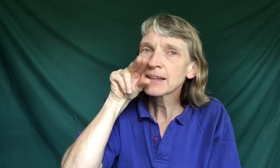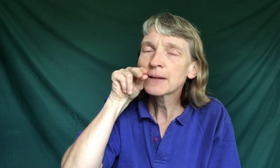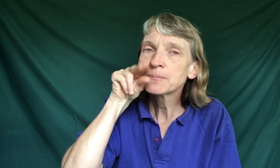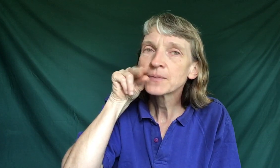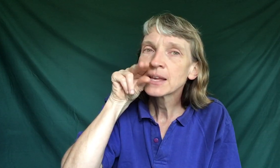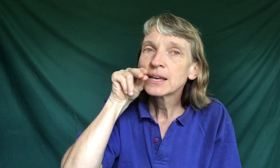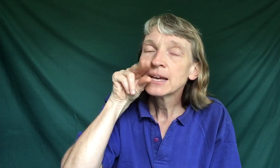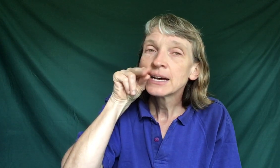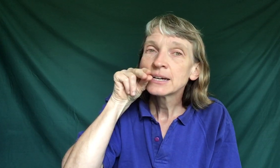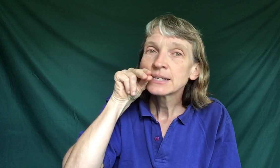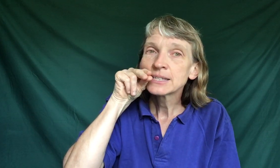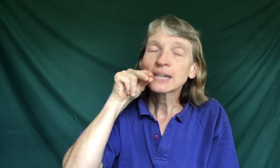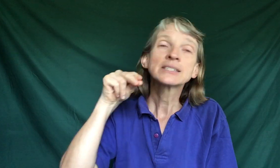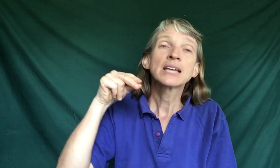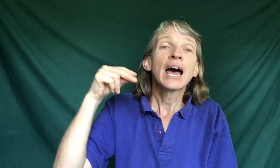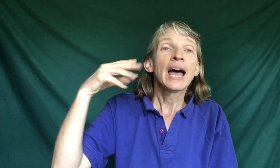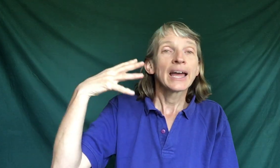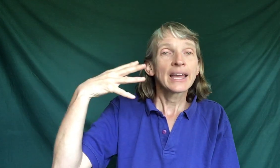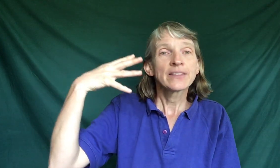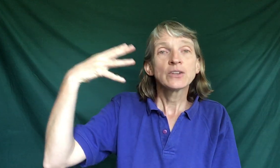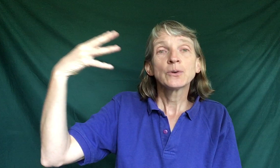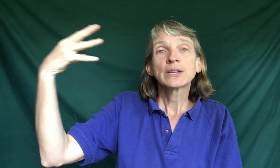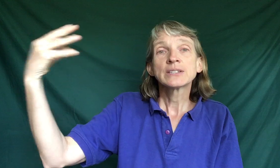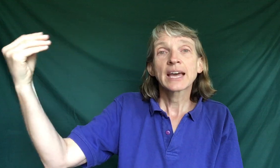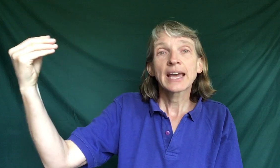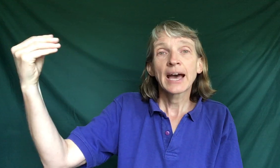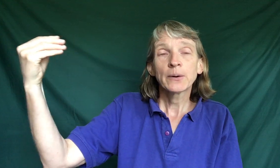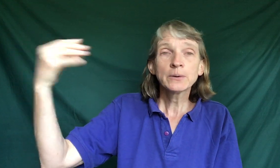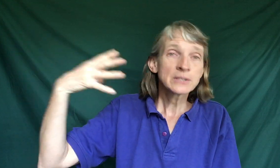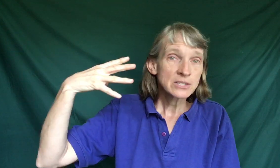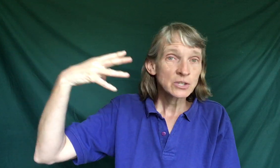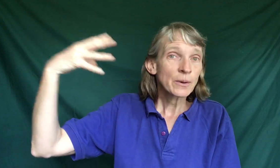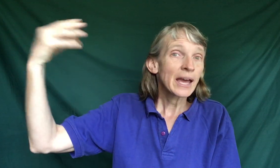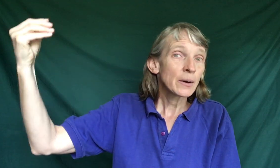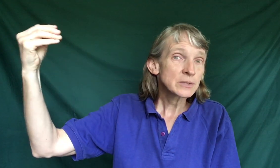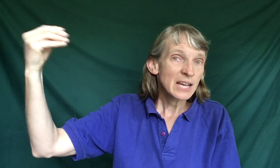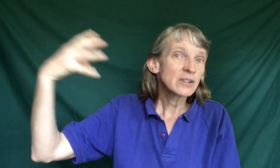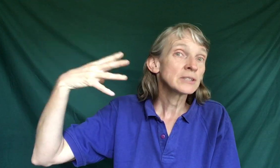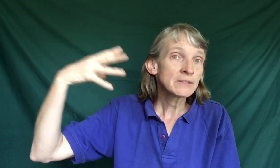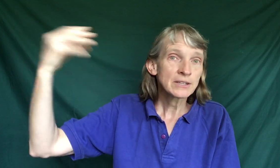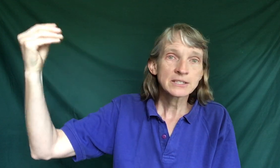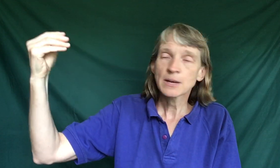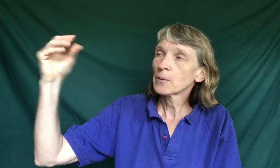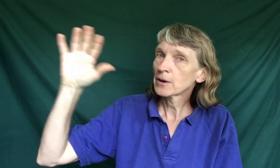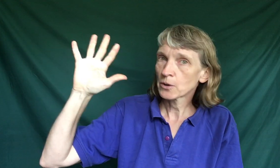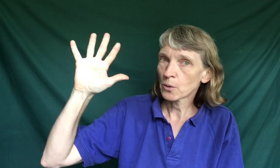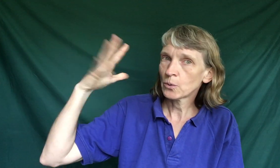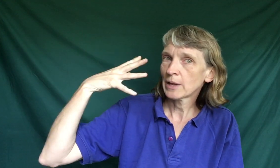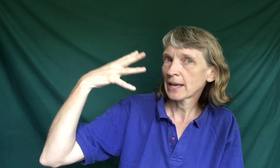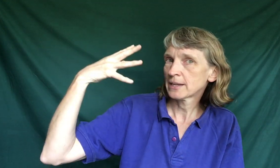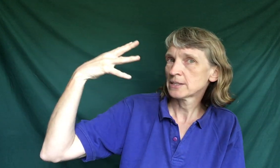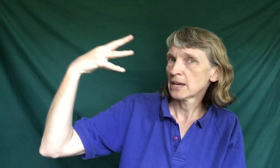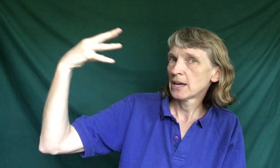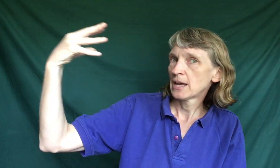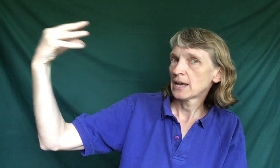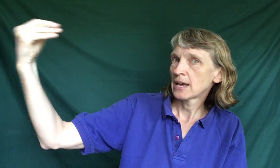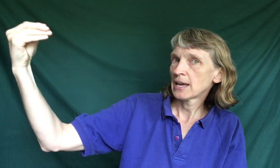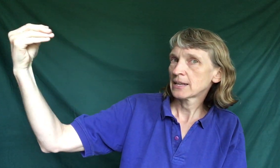that. Ducks. And then you can say out. This is going outside or leaving somewhere, your whole hand. And it